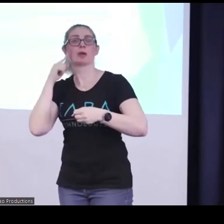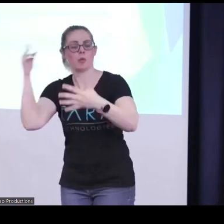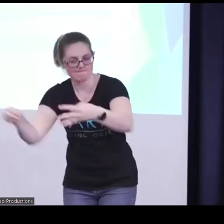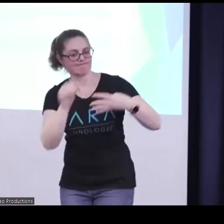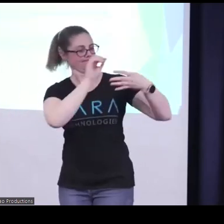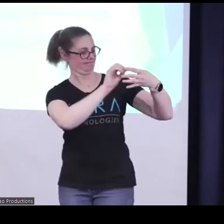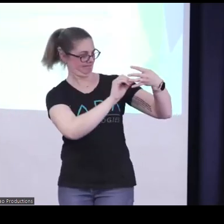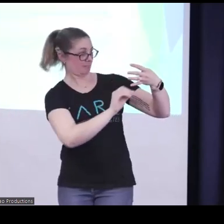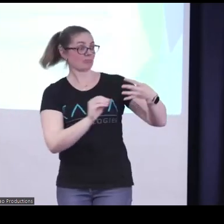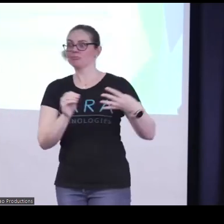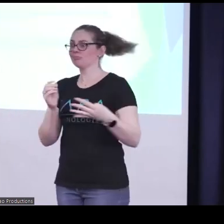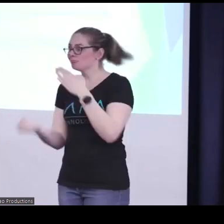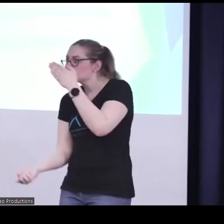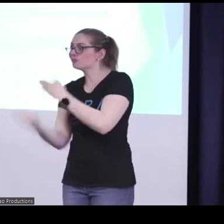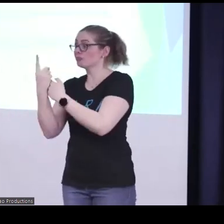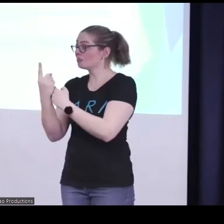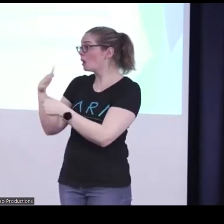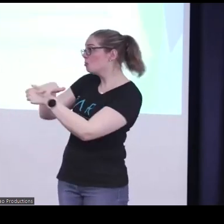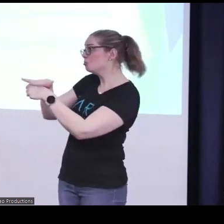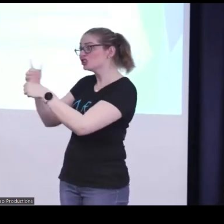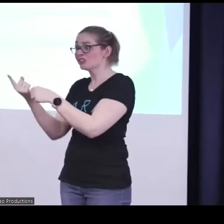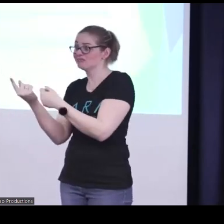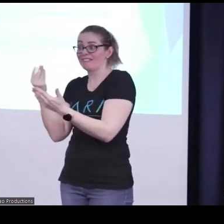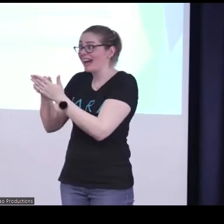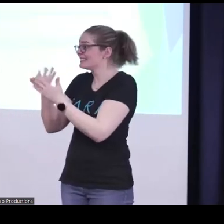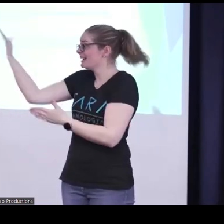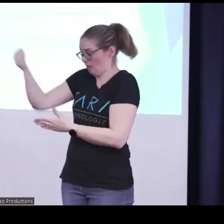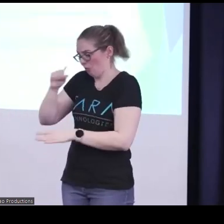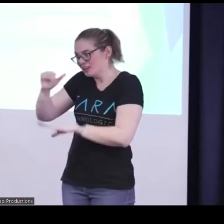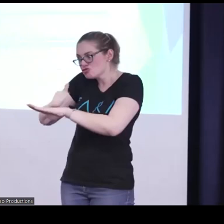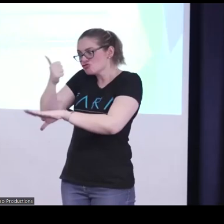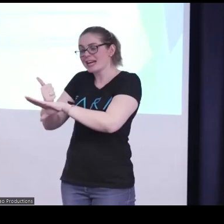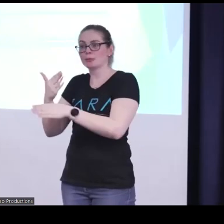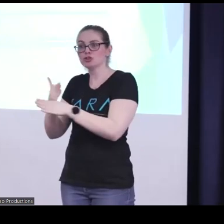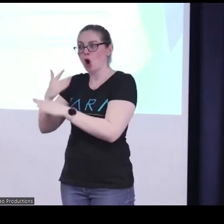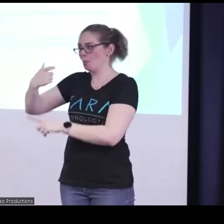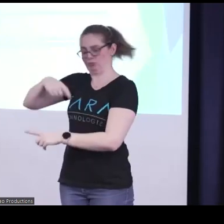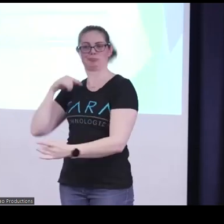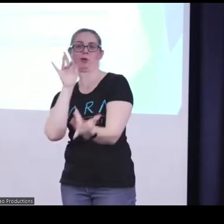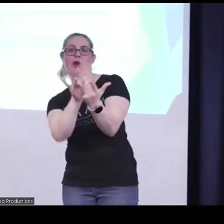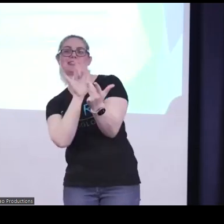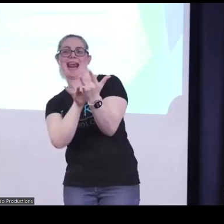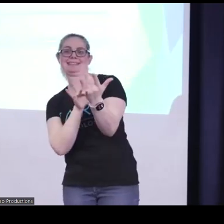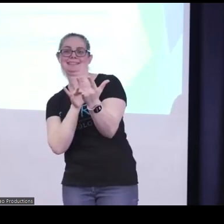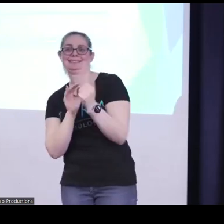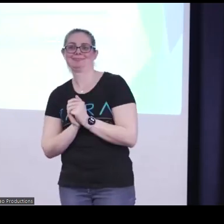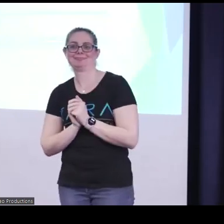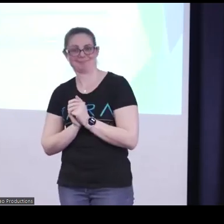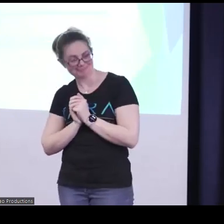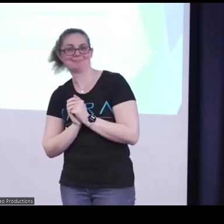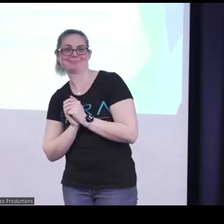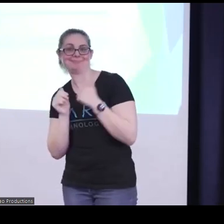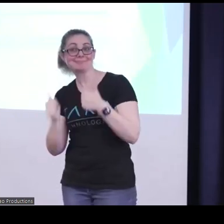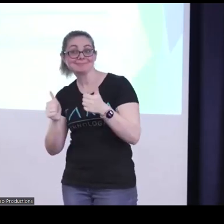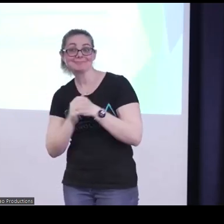skills, what your interest area is, and we'd love to collect that information. If something comes up, if we get some additional funding or a position becomes available, then